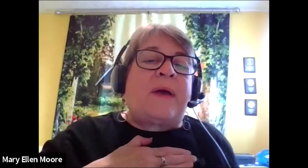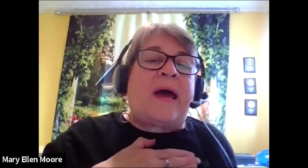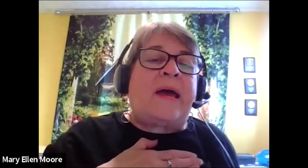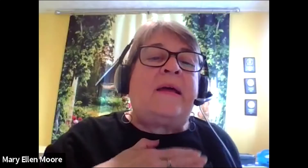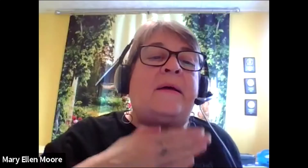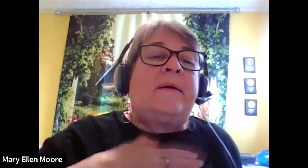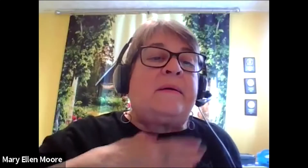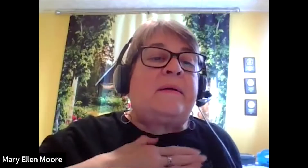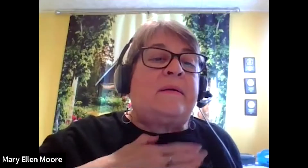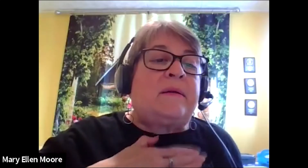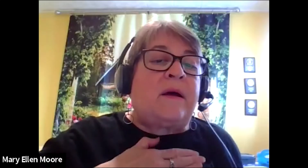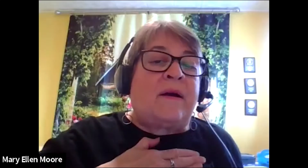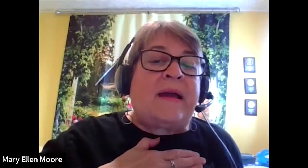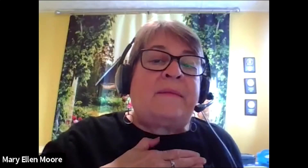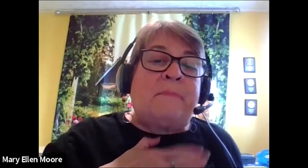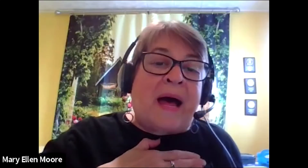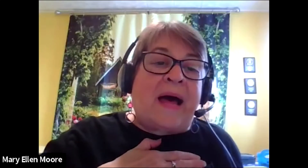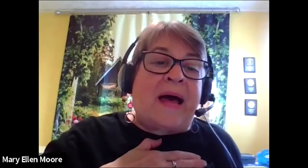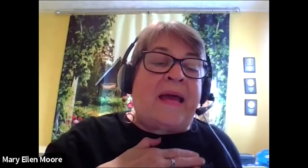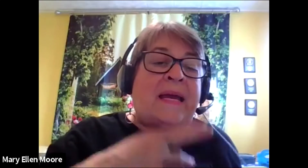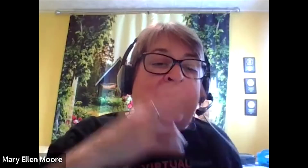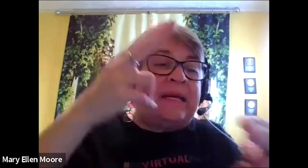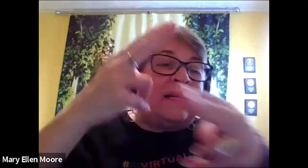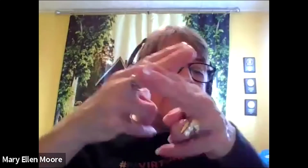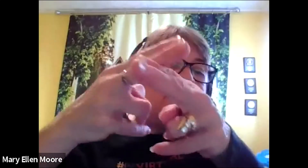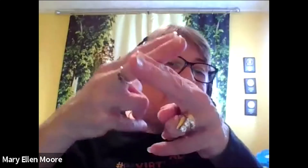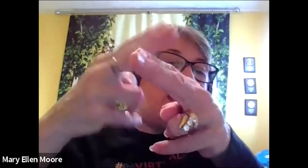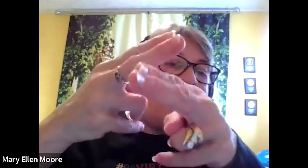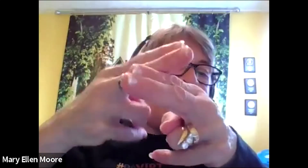Okay. All right. My name